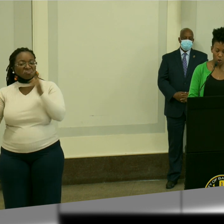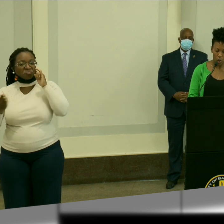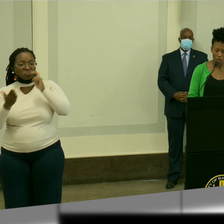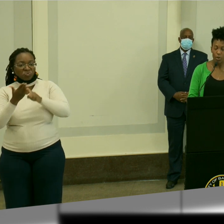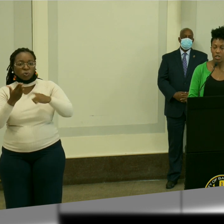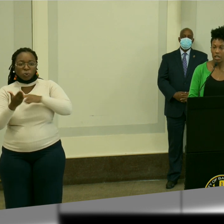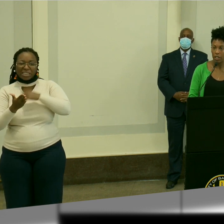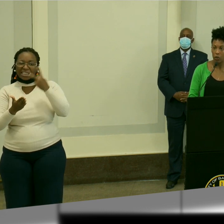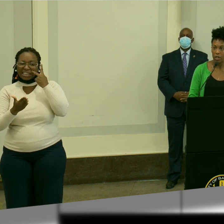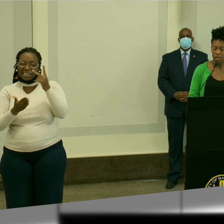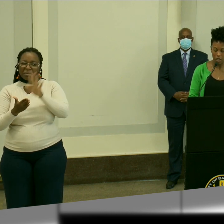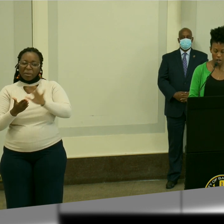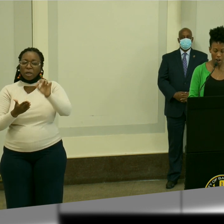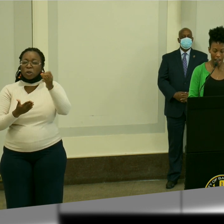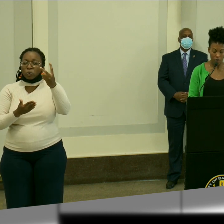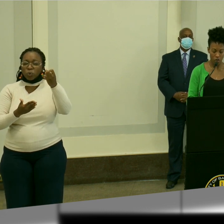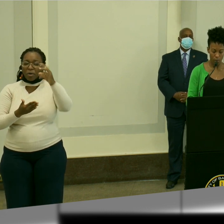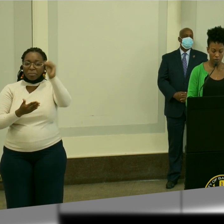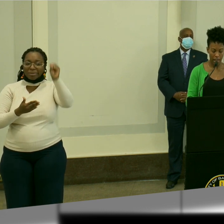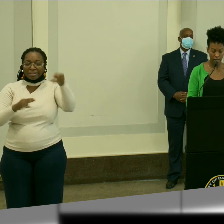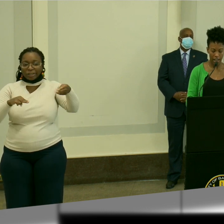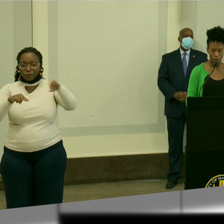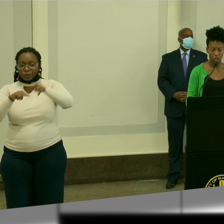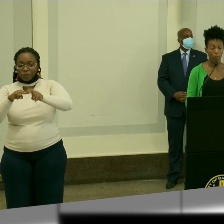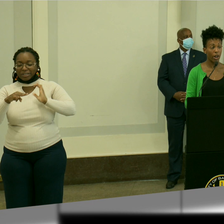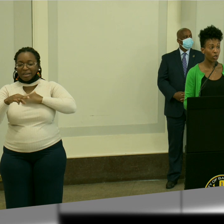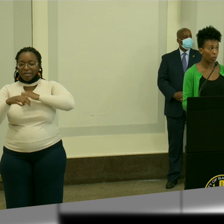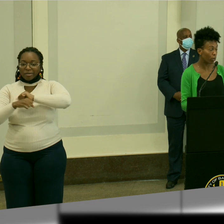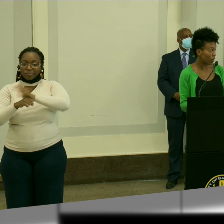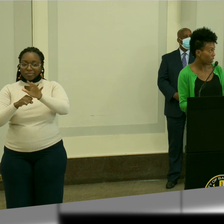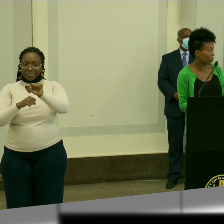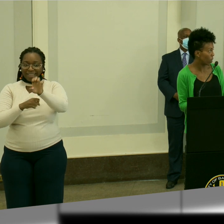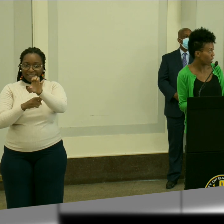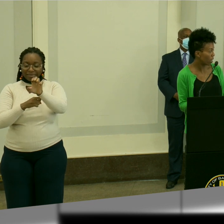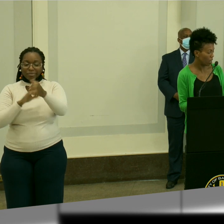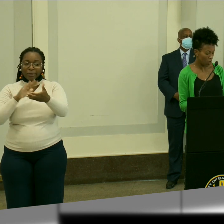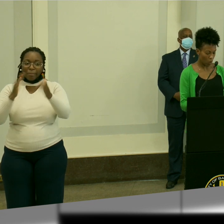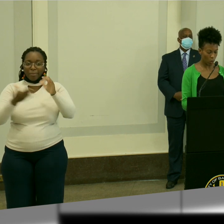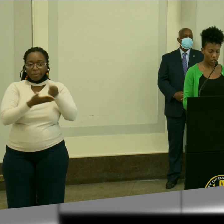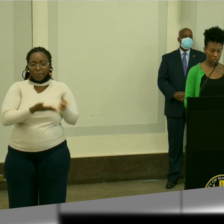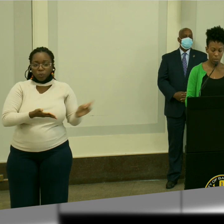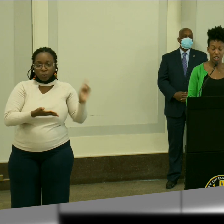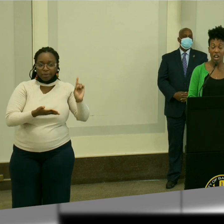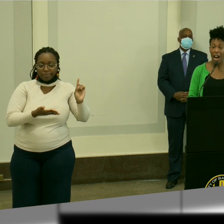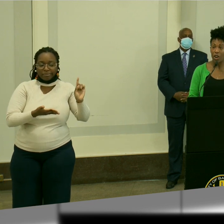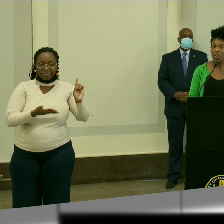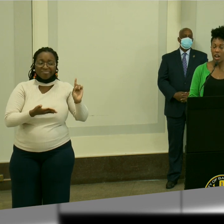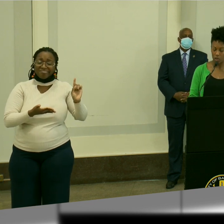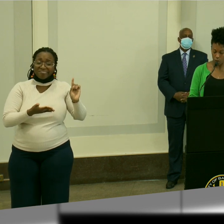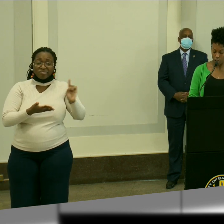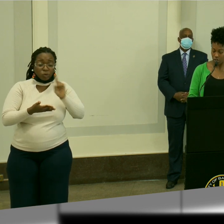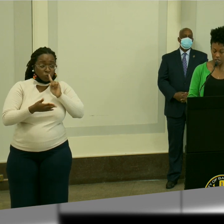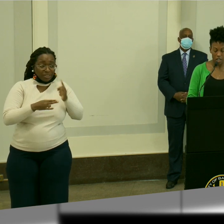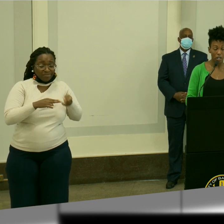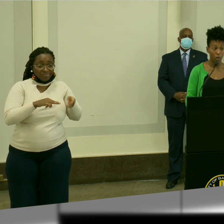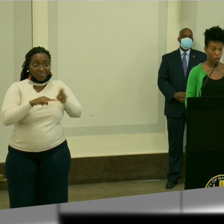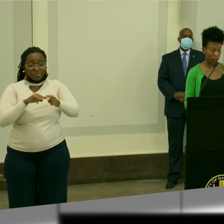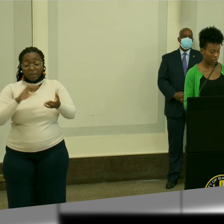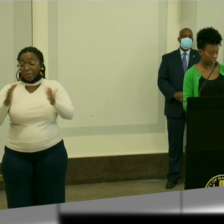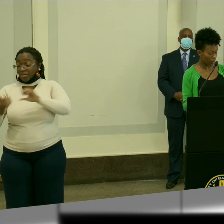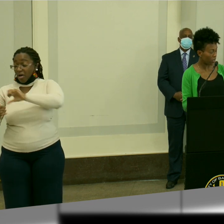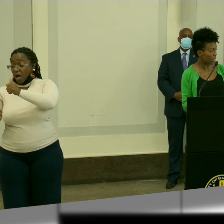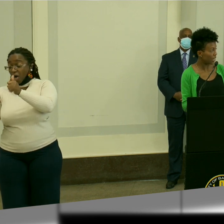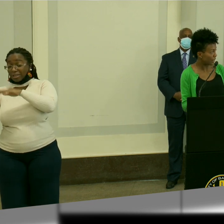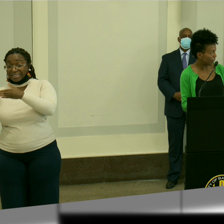an almost 12% increase in our average number of case counts compared to the previous week, which is much higher than other large cities,